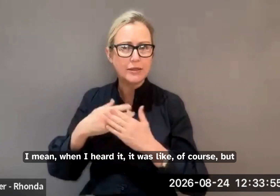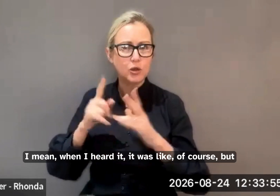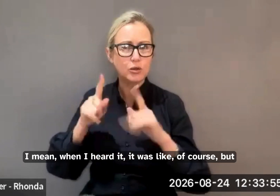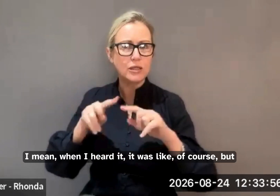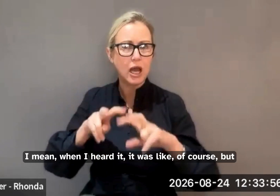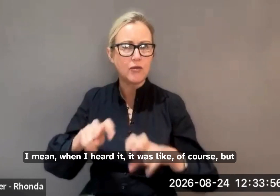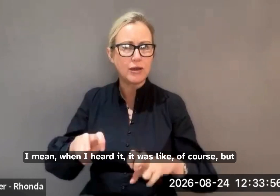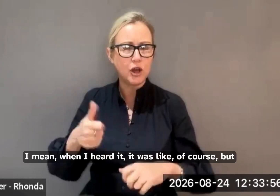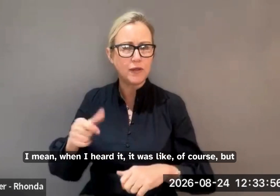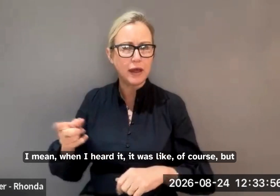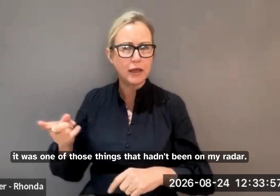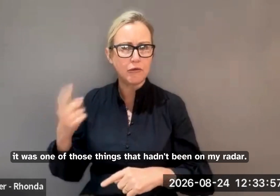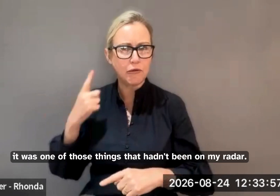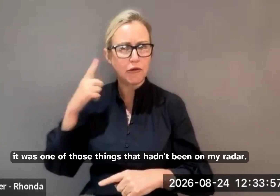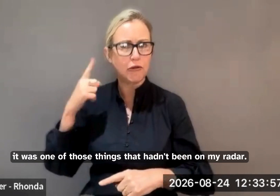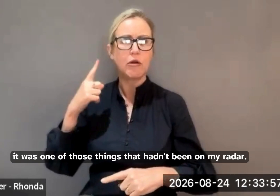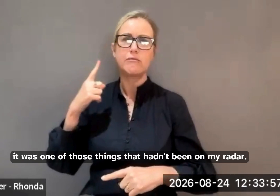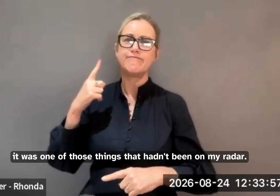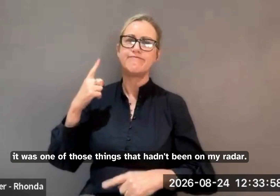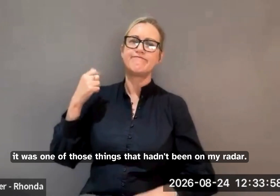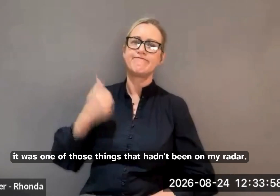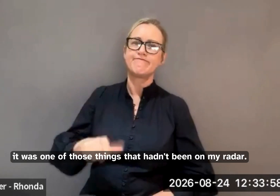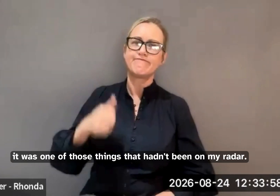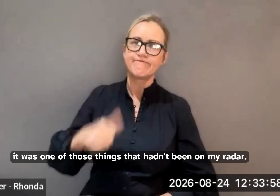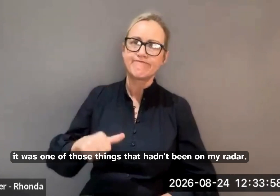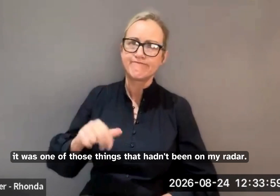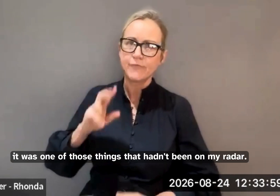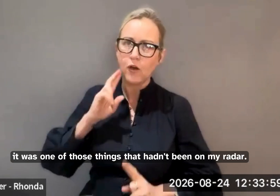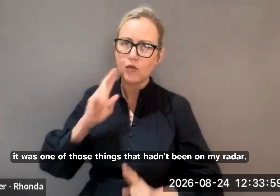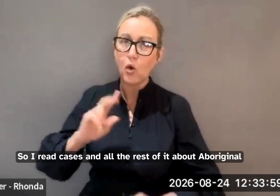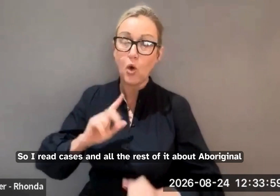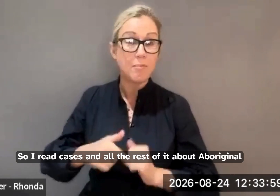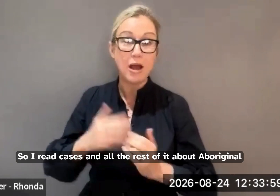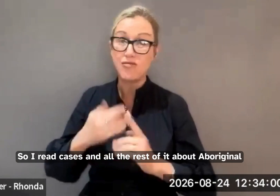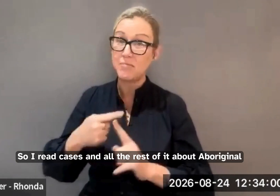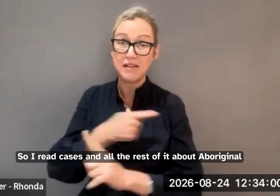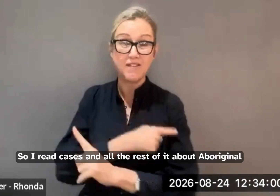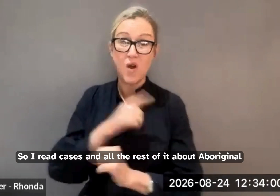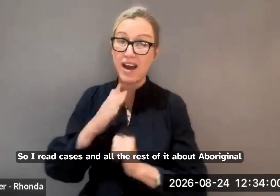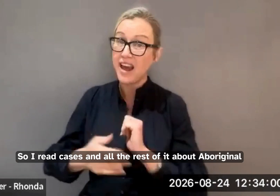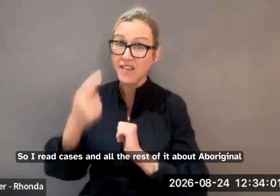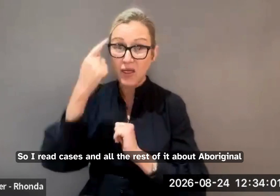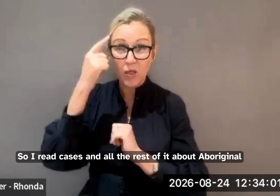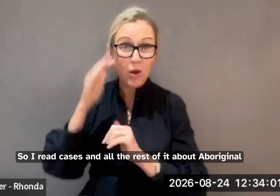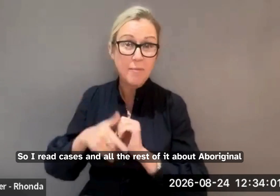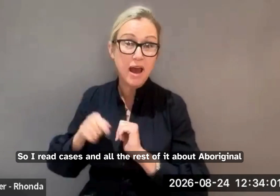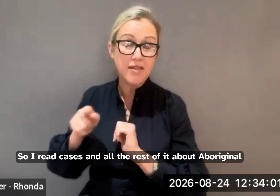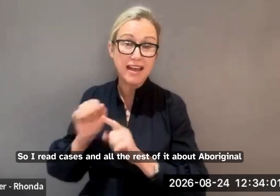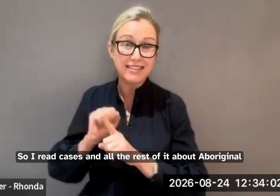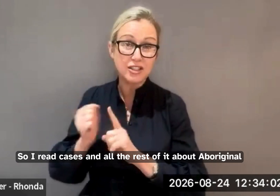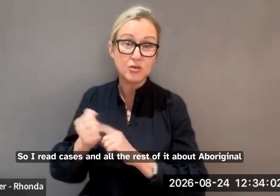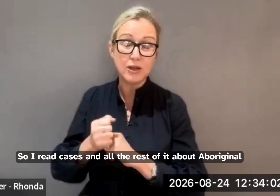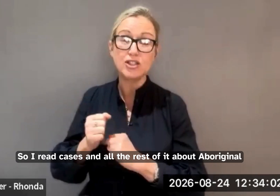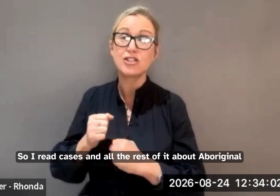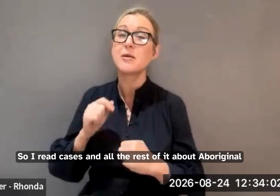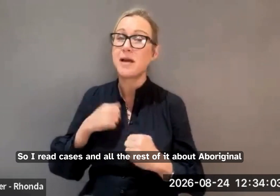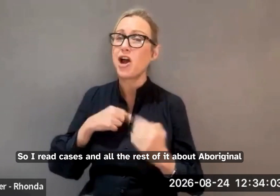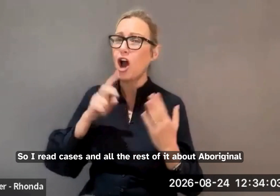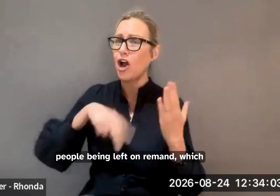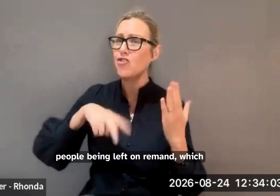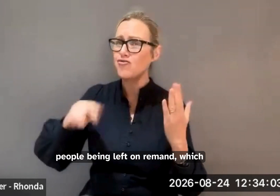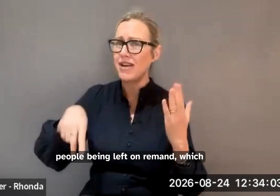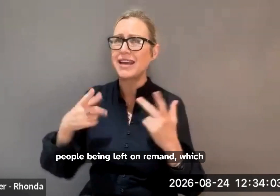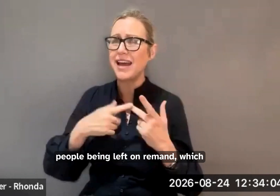like, of course, but it was one of those things that hadn't been on my radar. So I'd read cases and all the rest of it